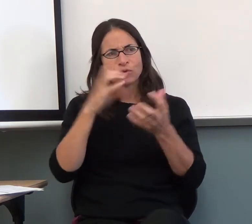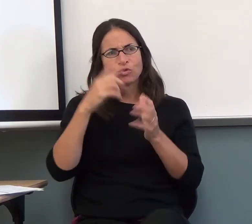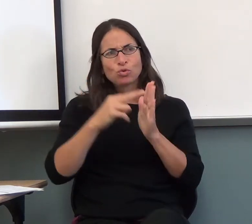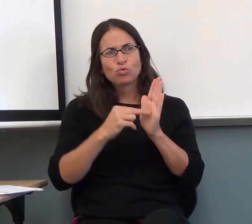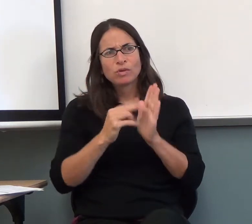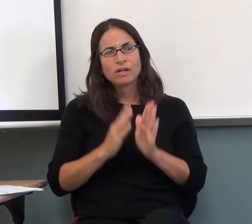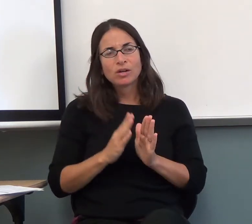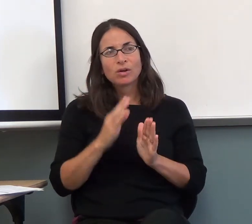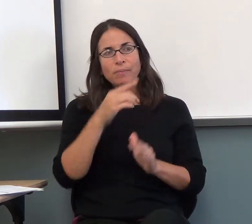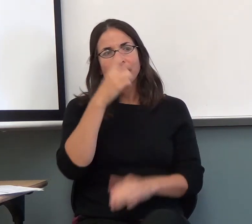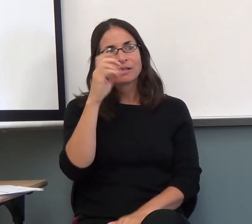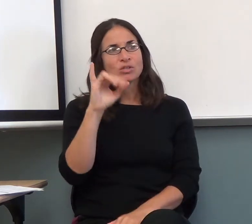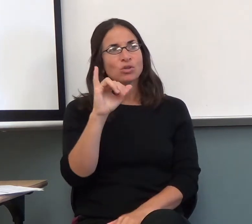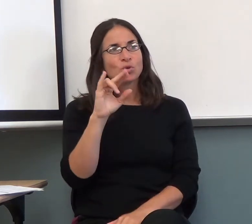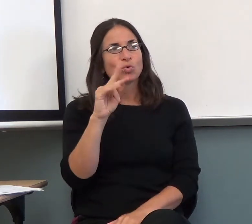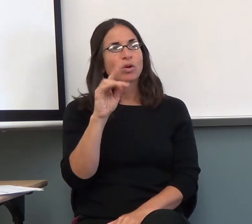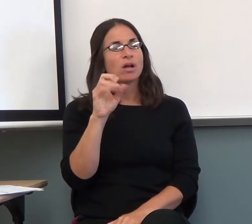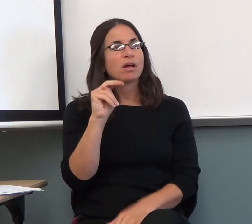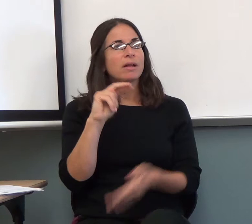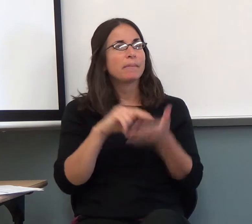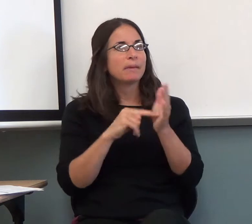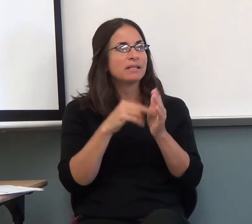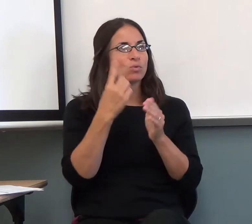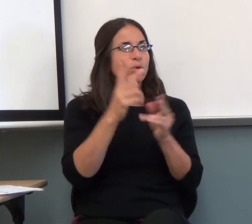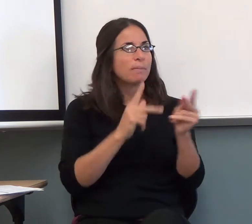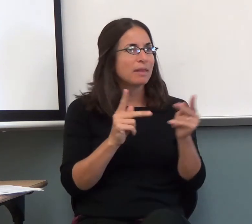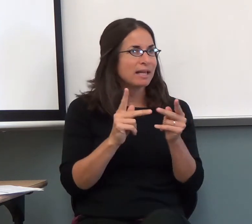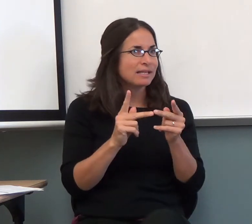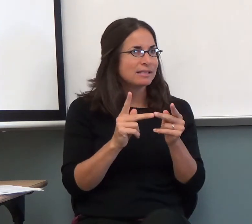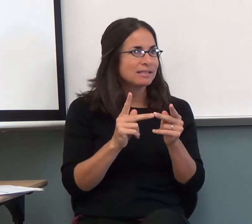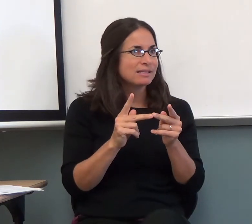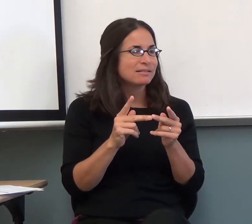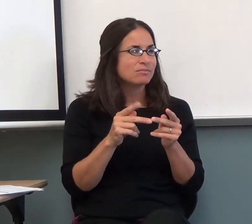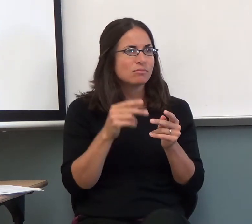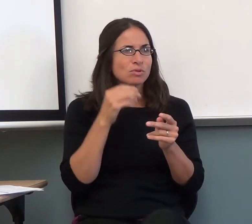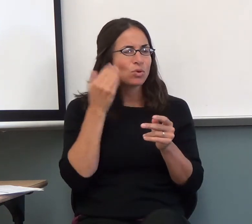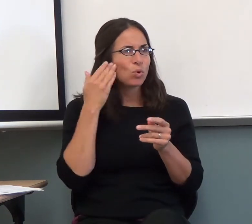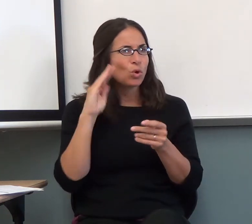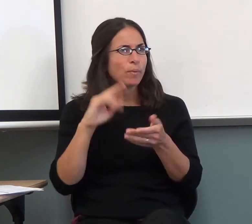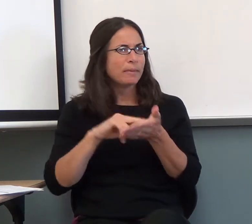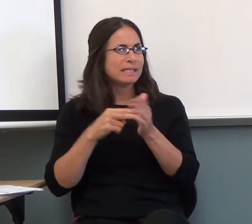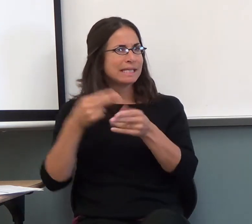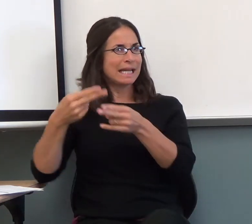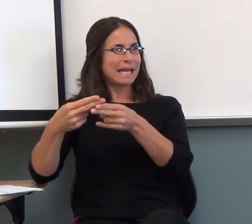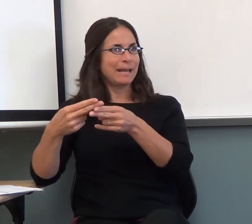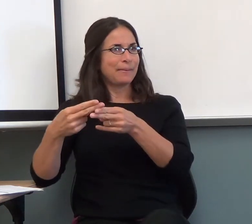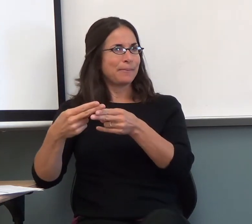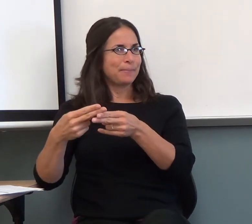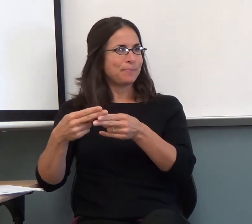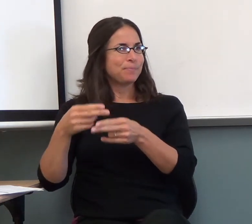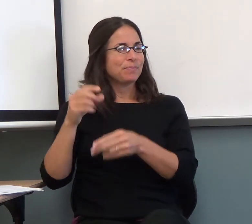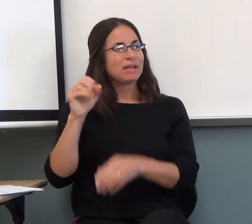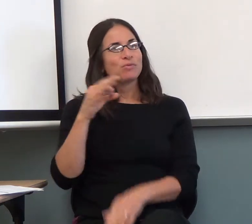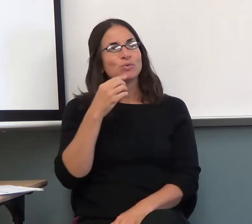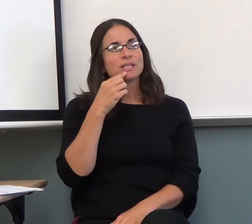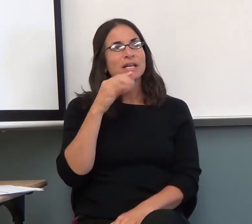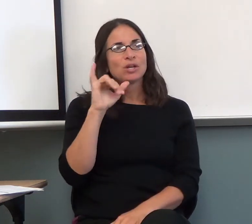a place. We don't know that we're talking about it as a name. We're talking about it as a place if we just said Yukon is taken from an